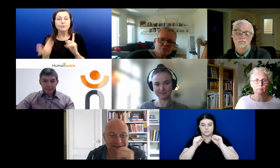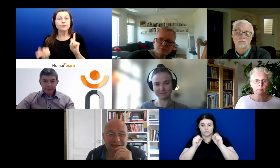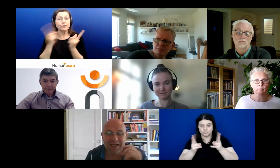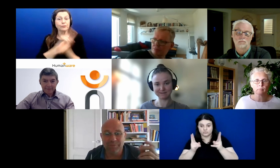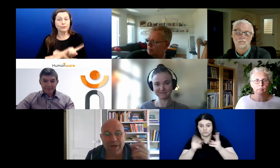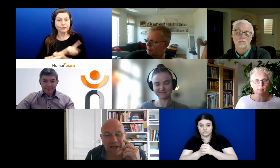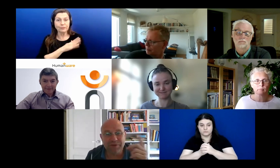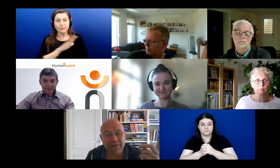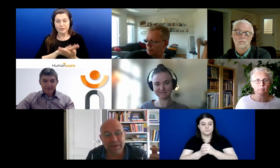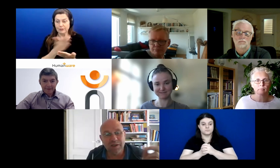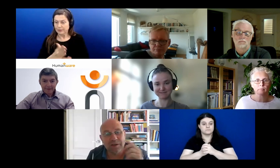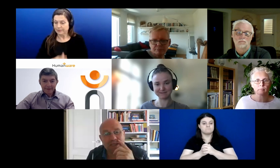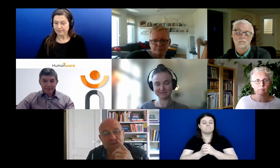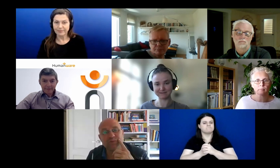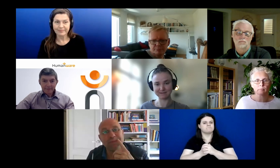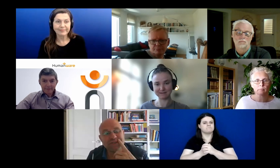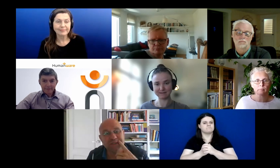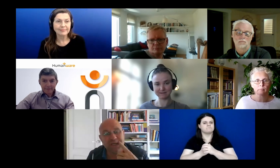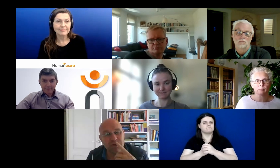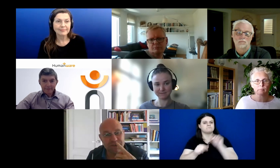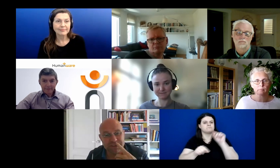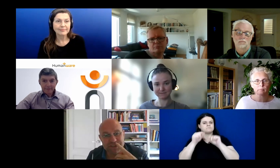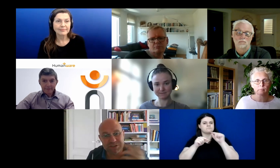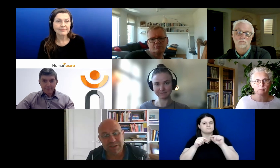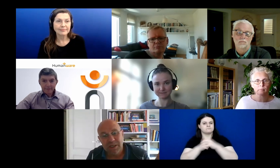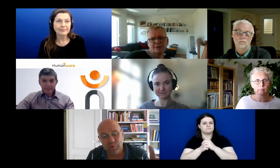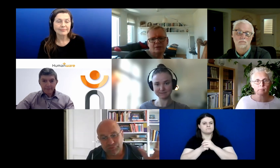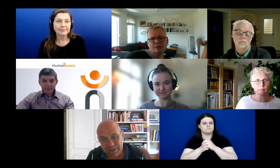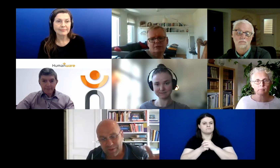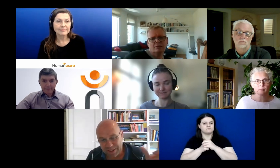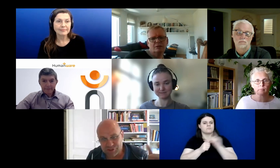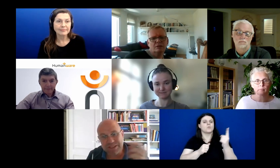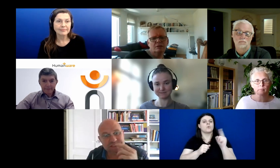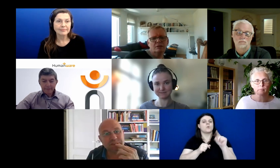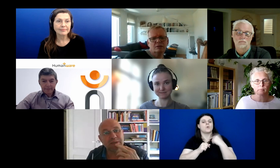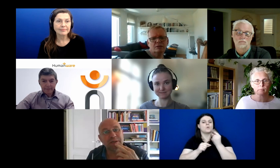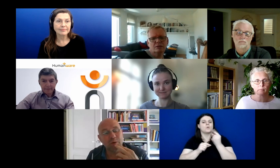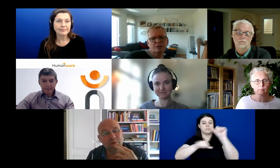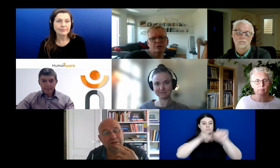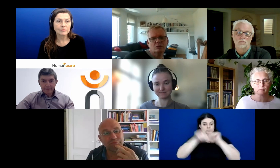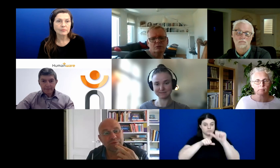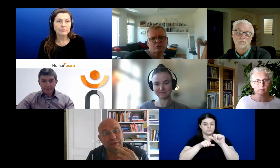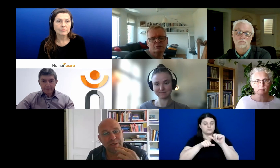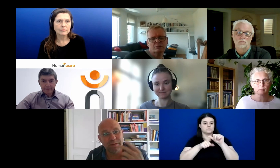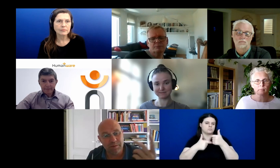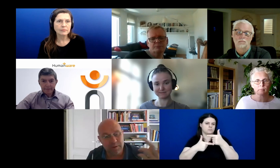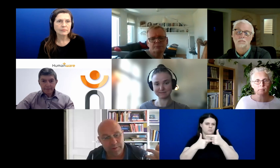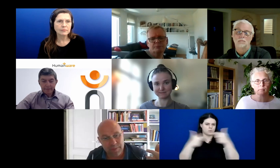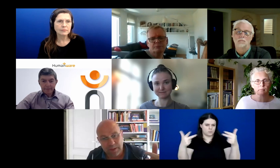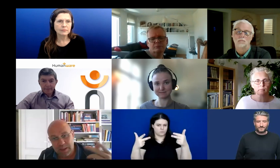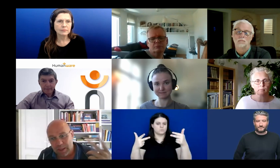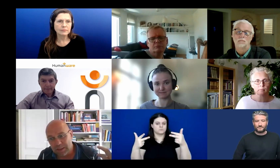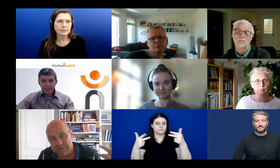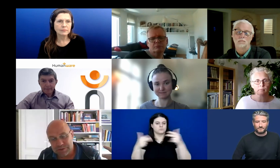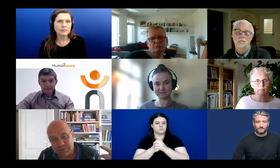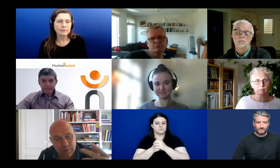Okay. Now, I think, as we mentioned in our presentations, we try to exchange all kind of